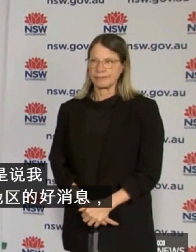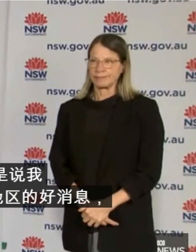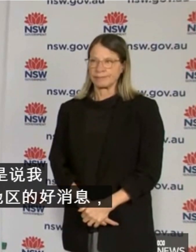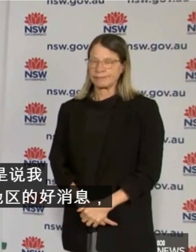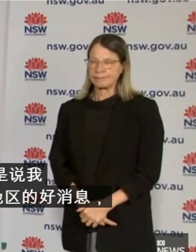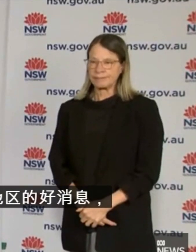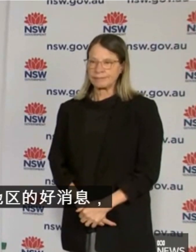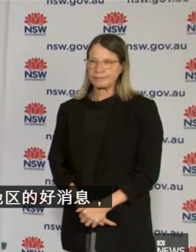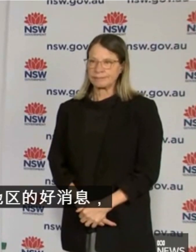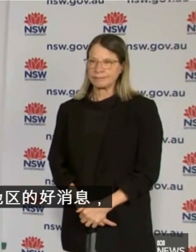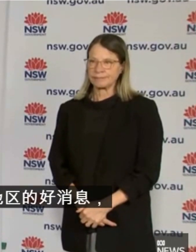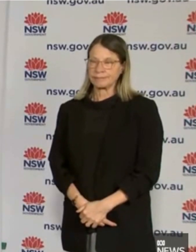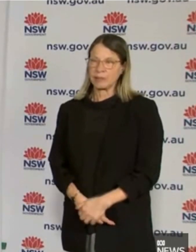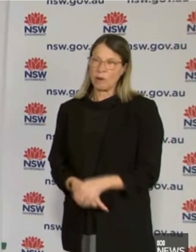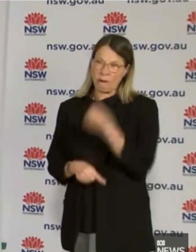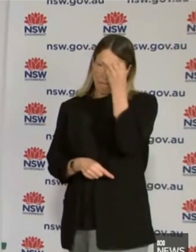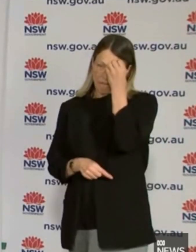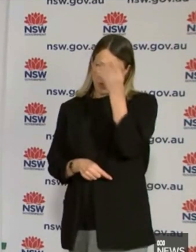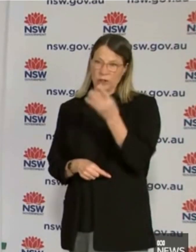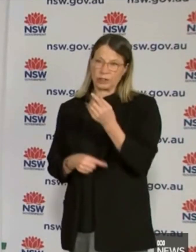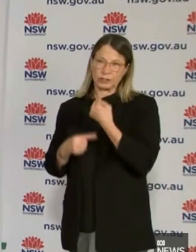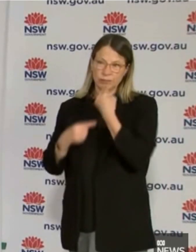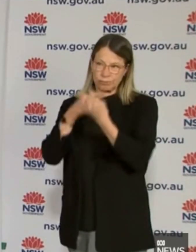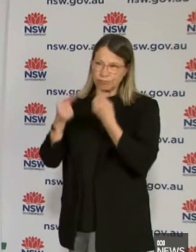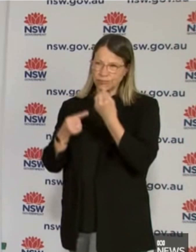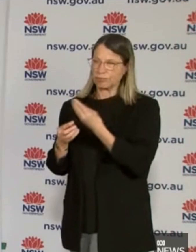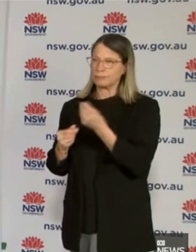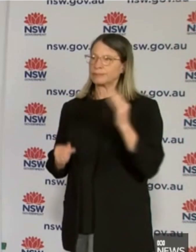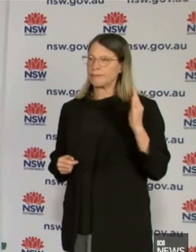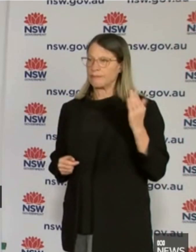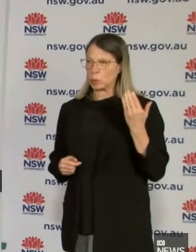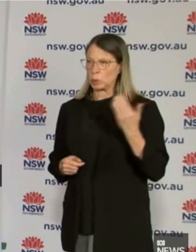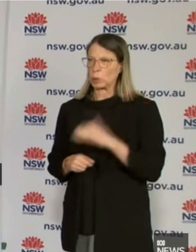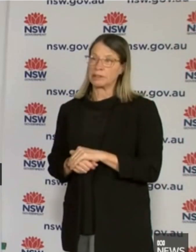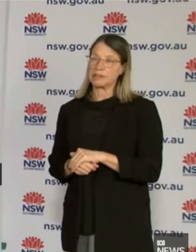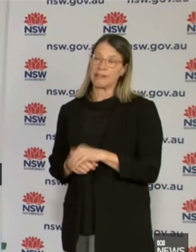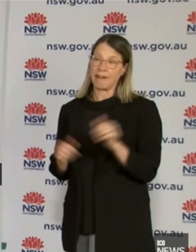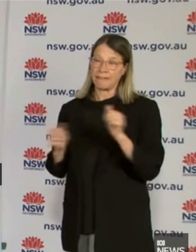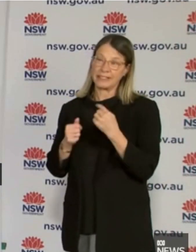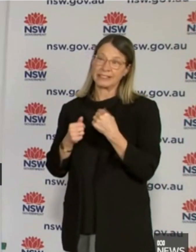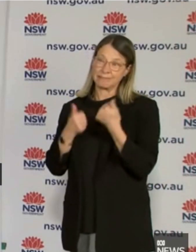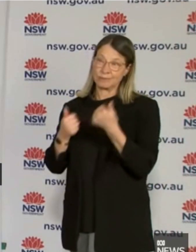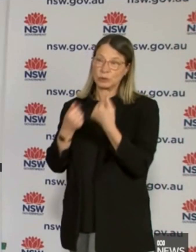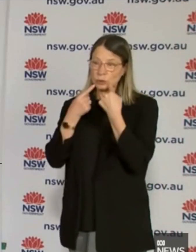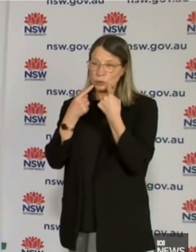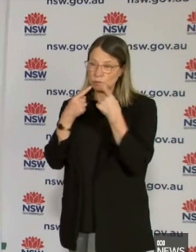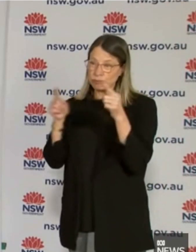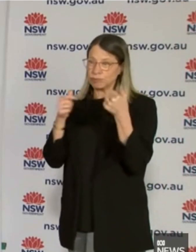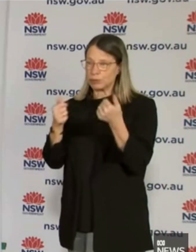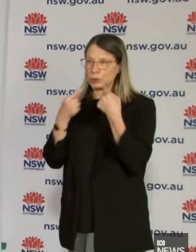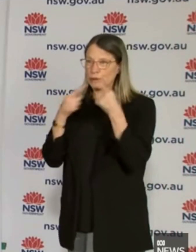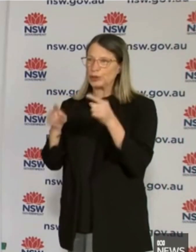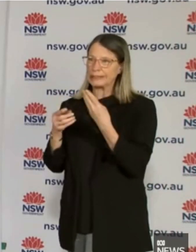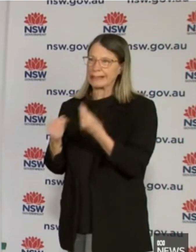about the areas that were coming out of lockdown, but I should have also said, and I apologise for this, that the current